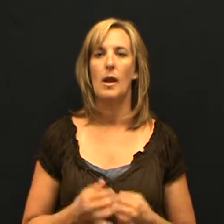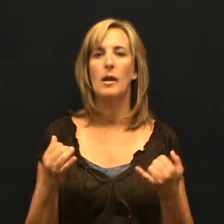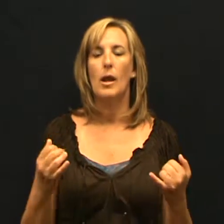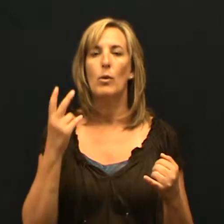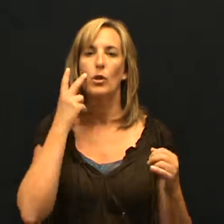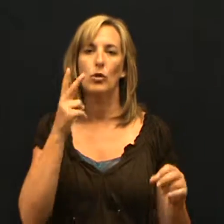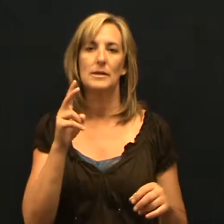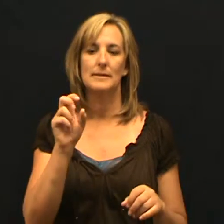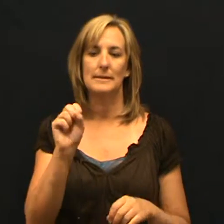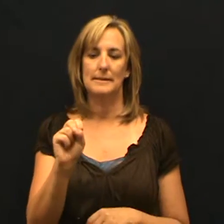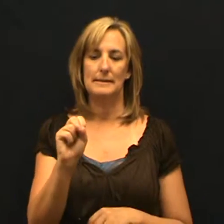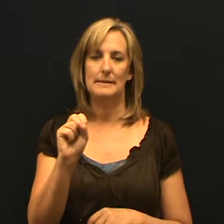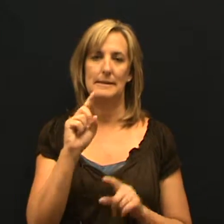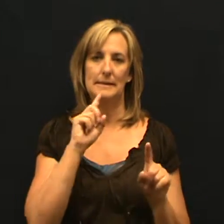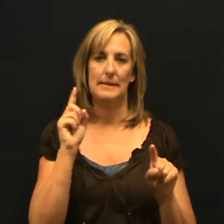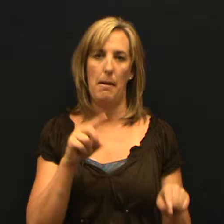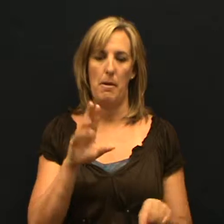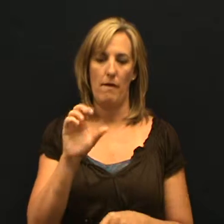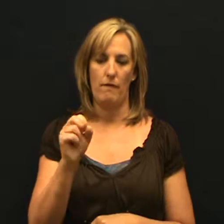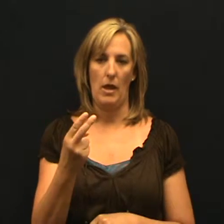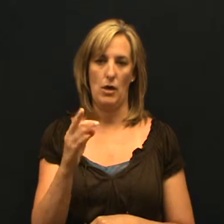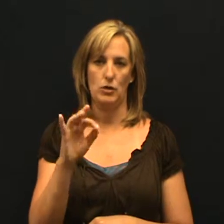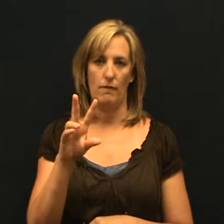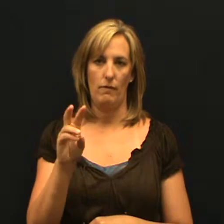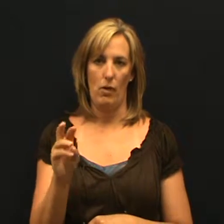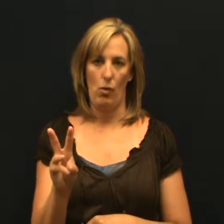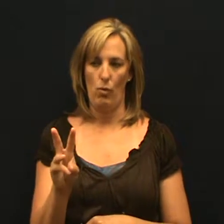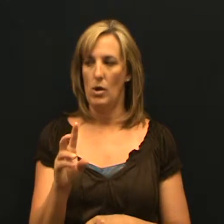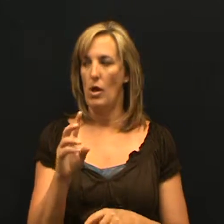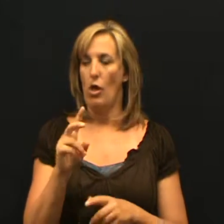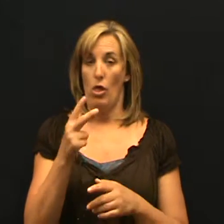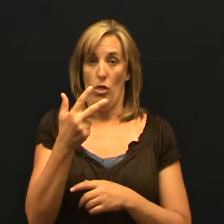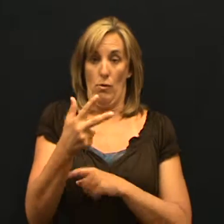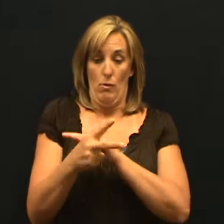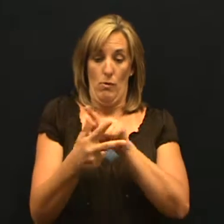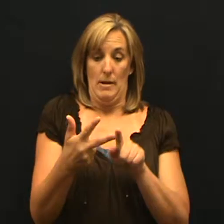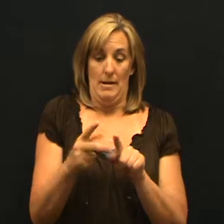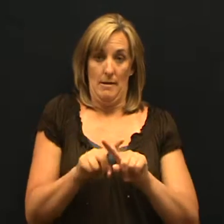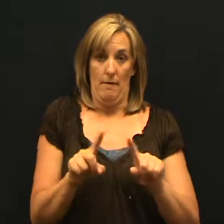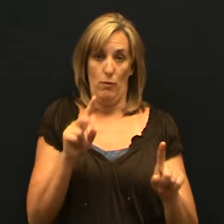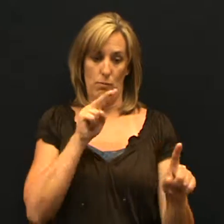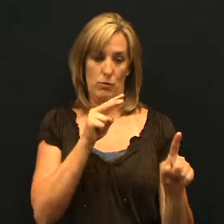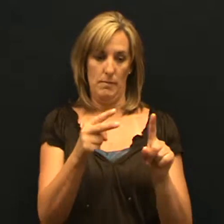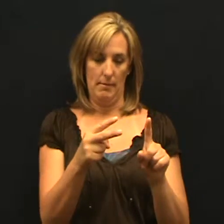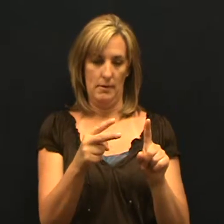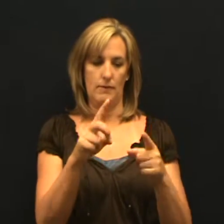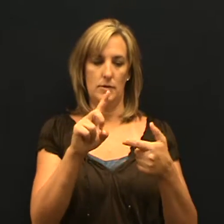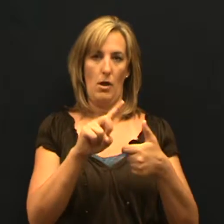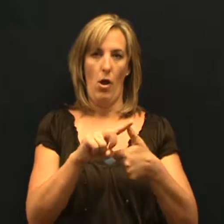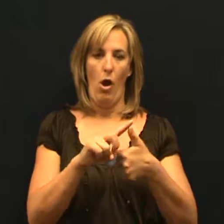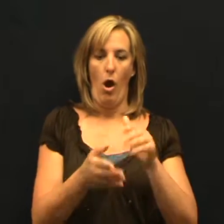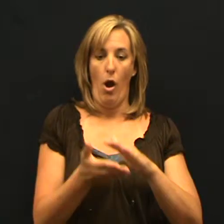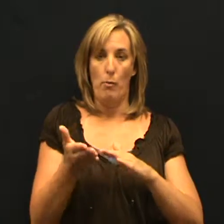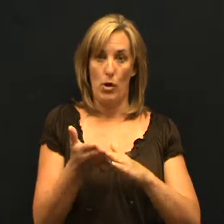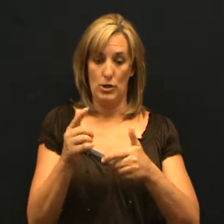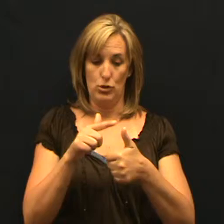from those activities from 3 perspectives: operations, investing, and financing.